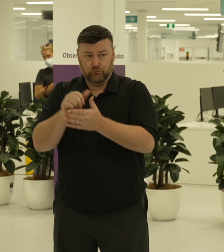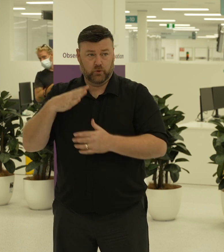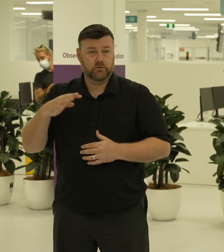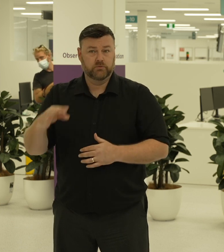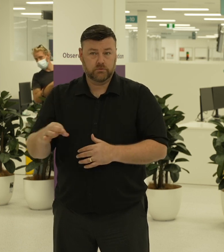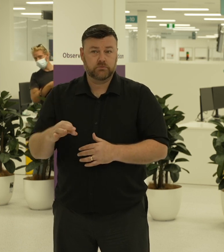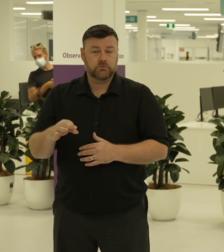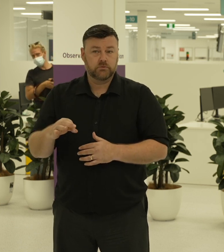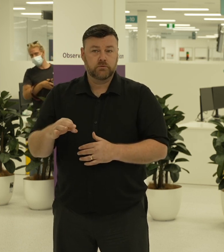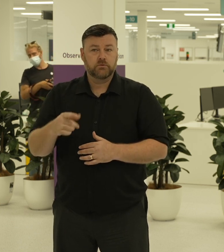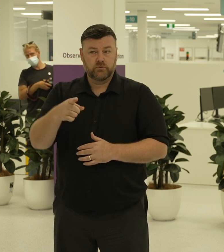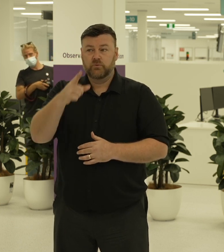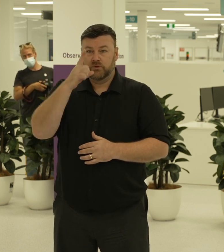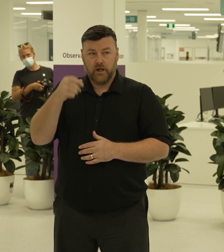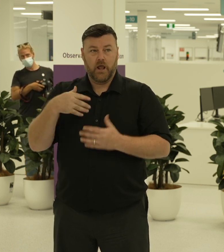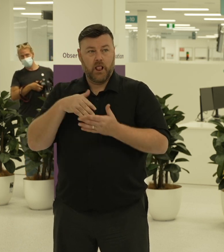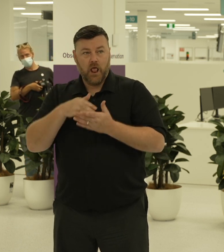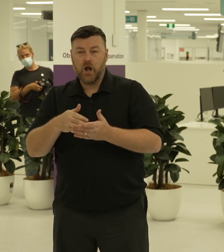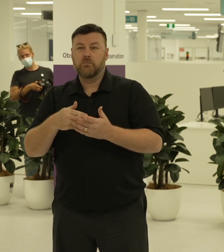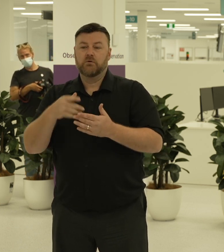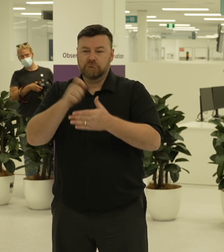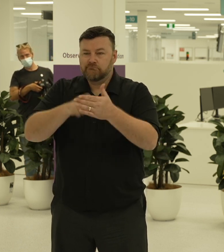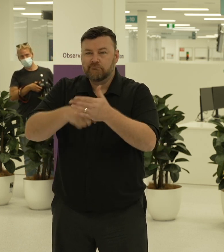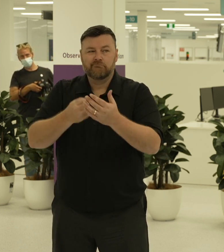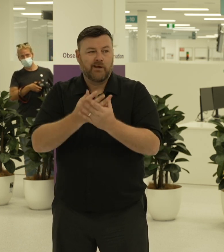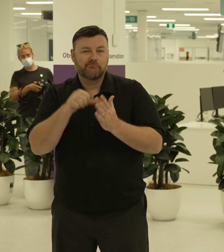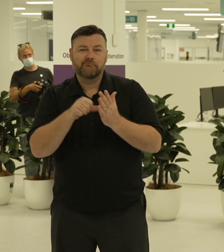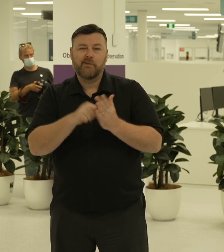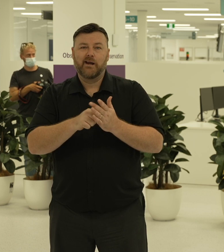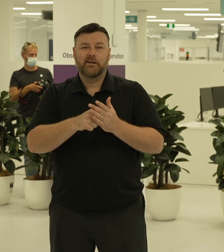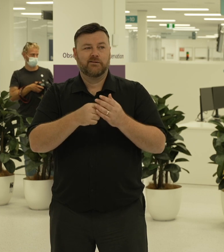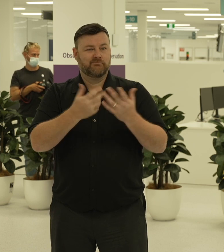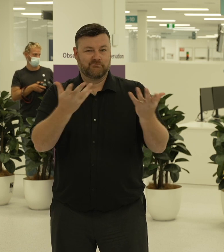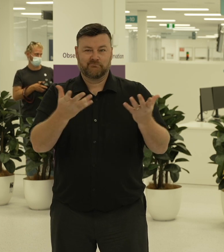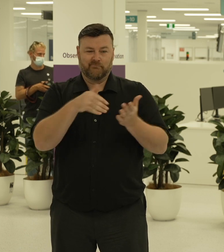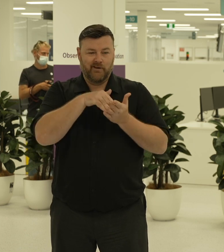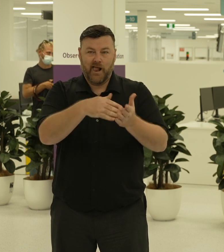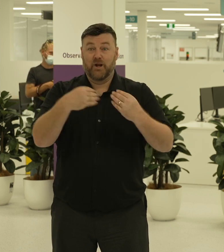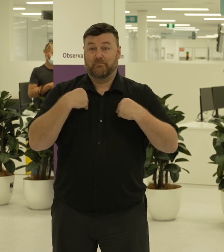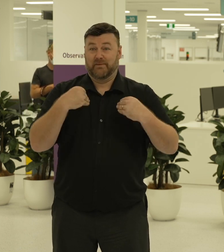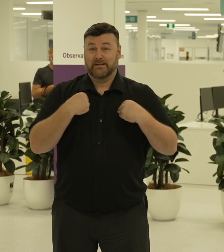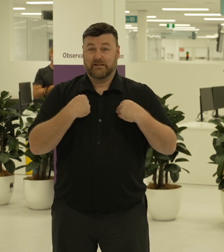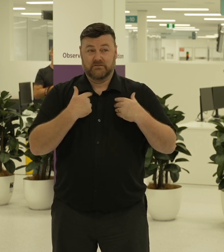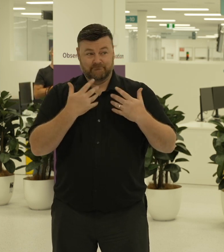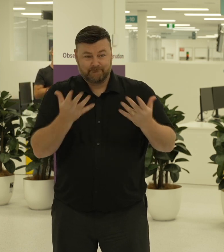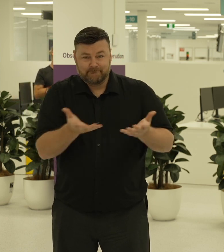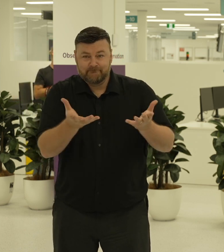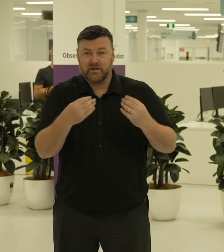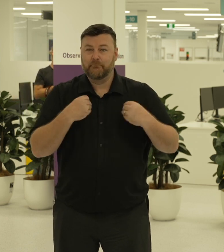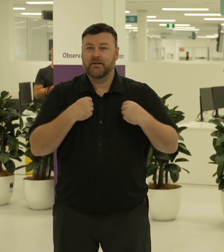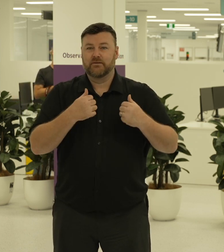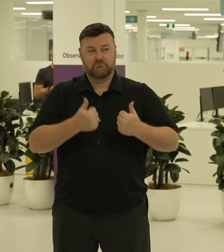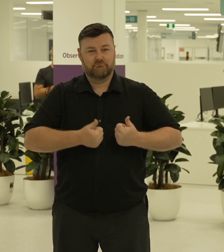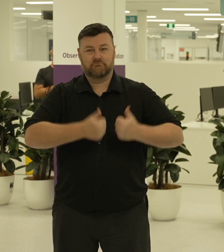helping to stimulate the economy, and ultimately helping in particular small businesses that have done it so really, really hard over the